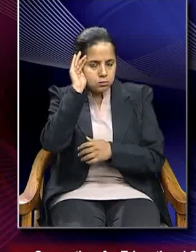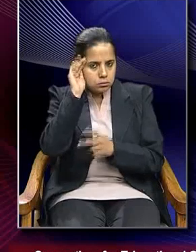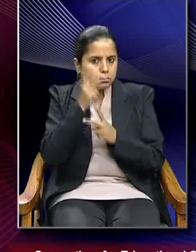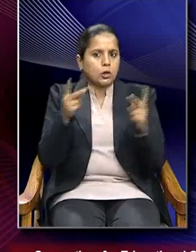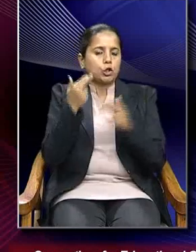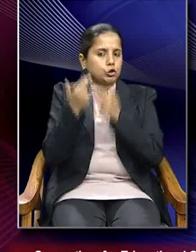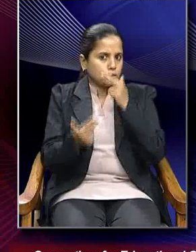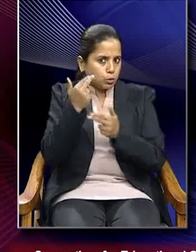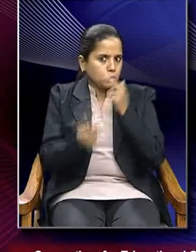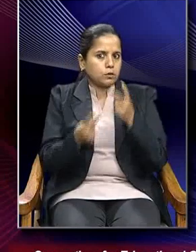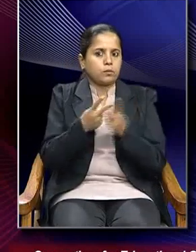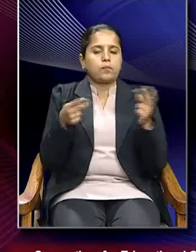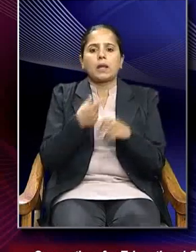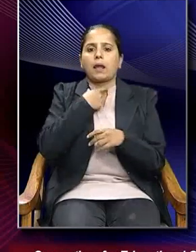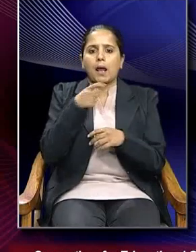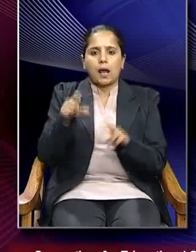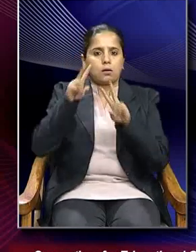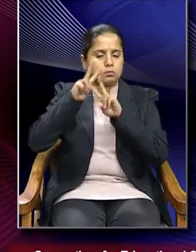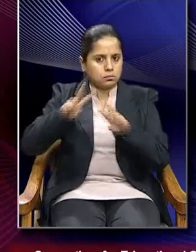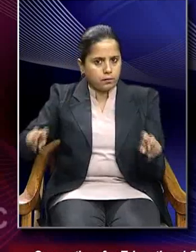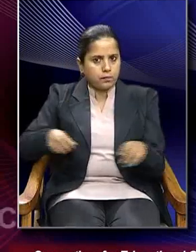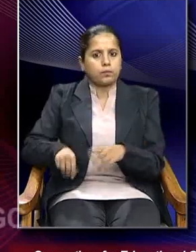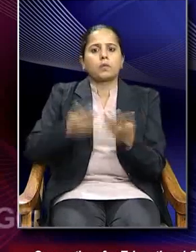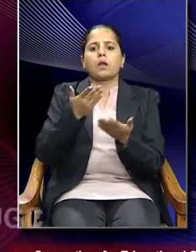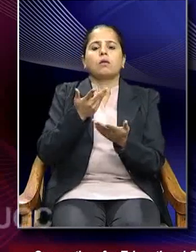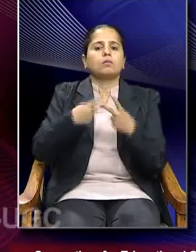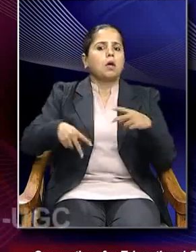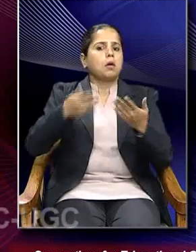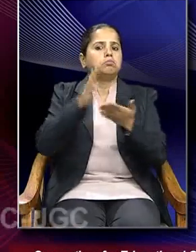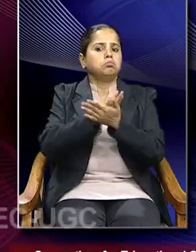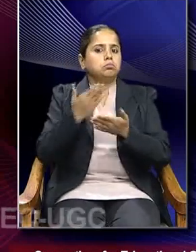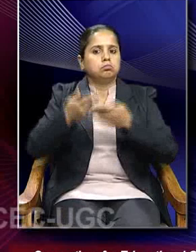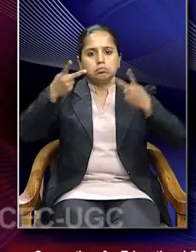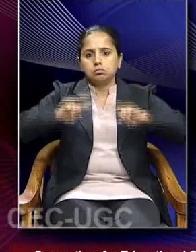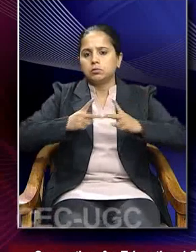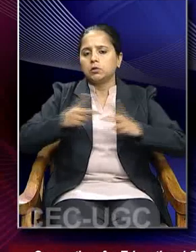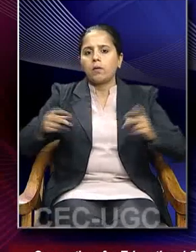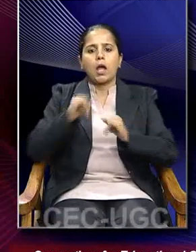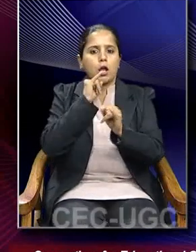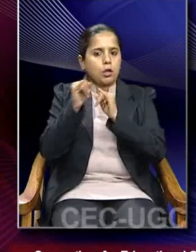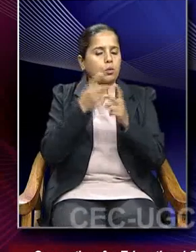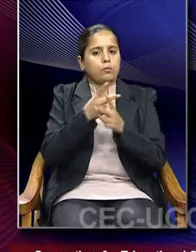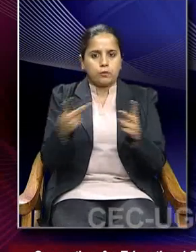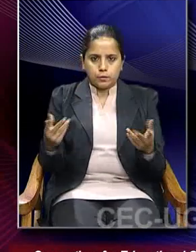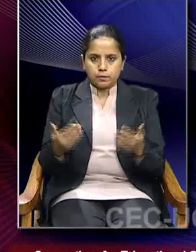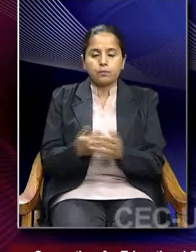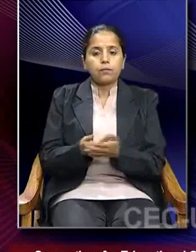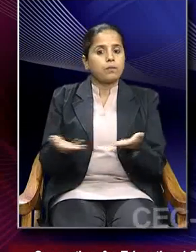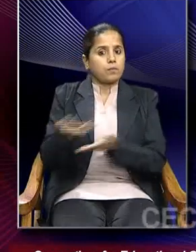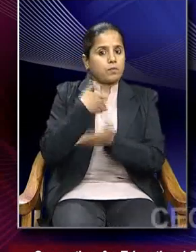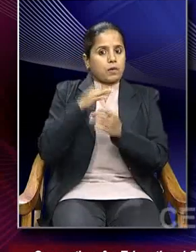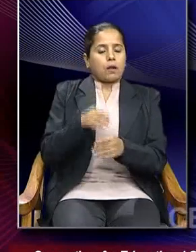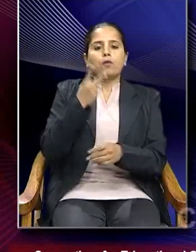the stories, case studies, transcripts, interview, and so on. So, we have